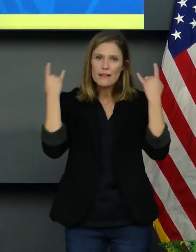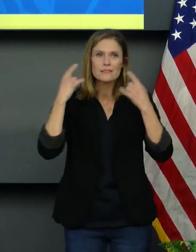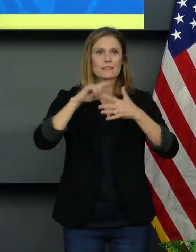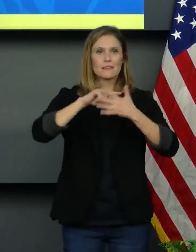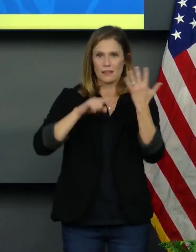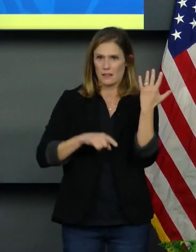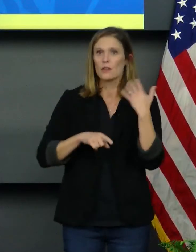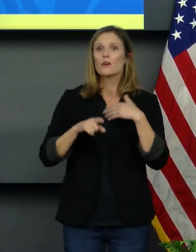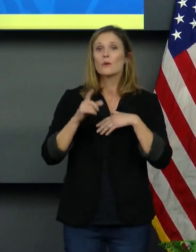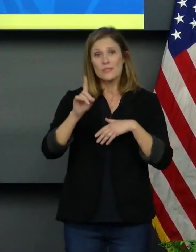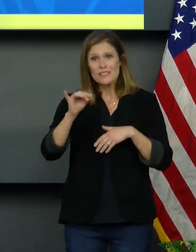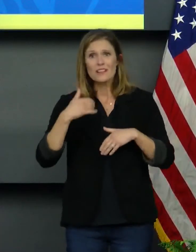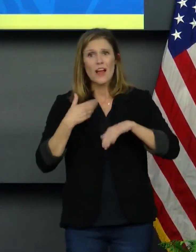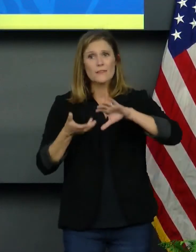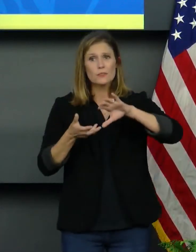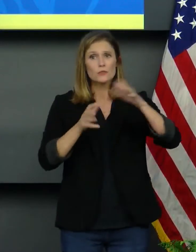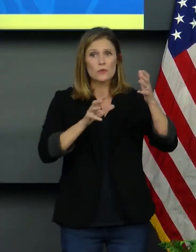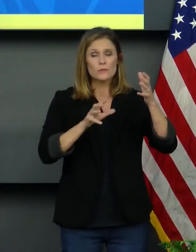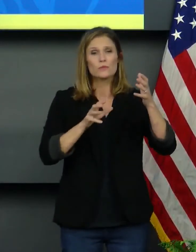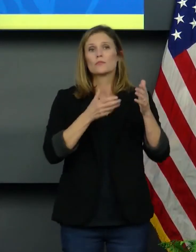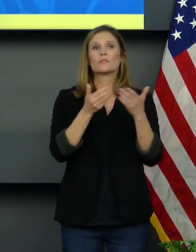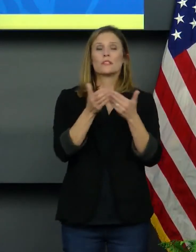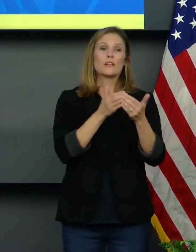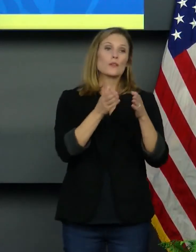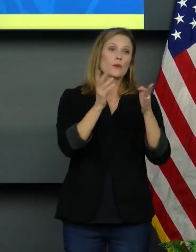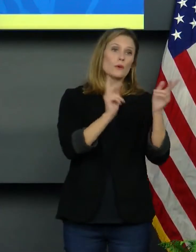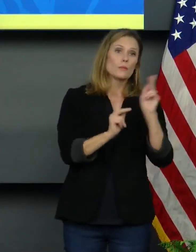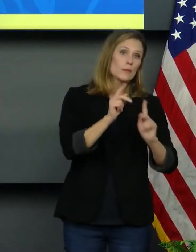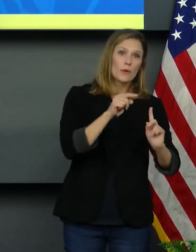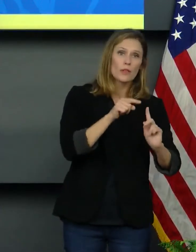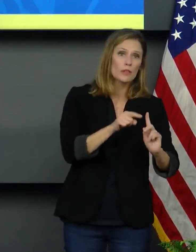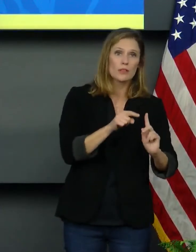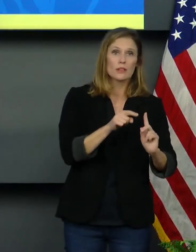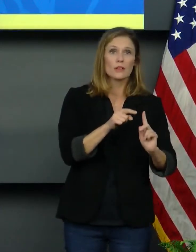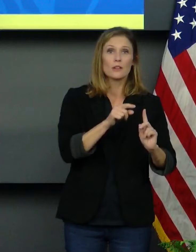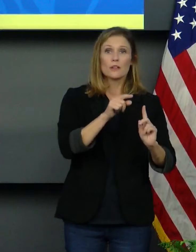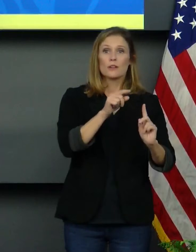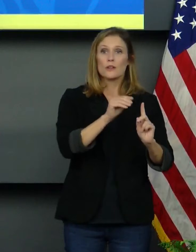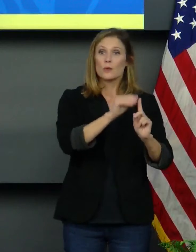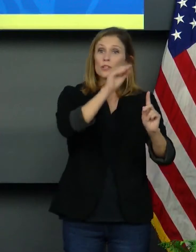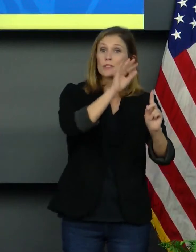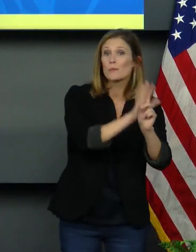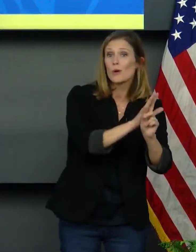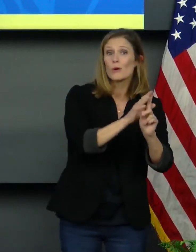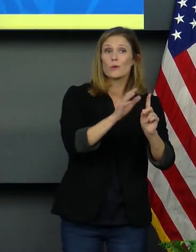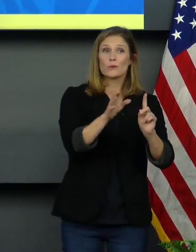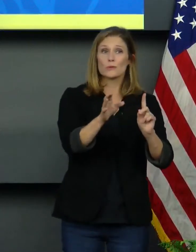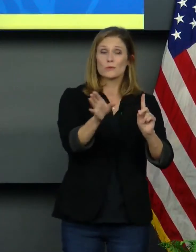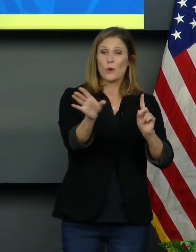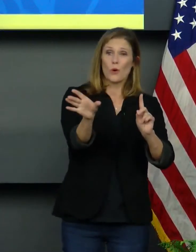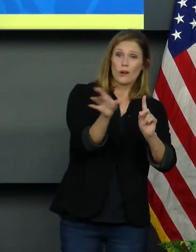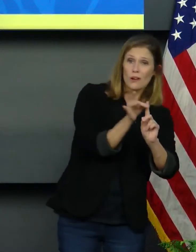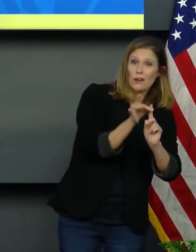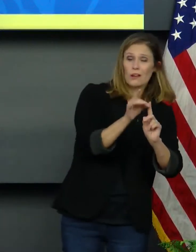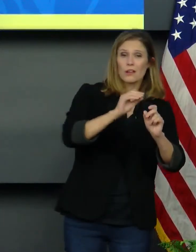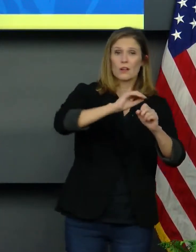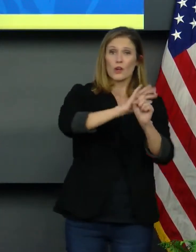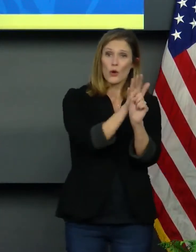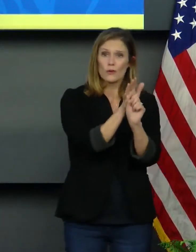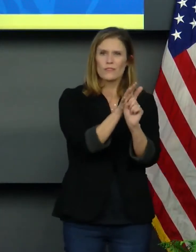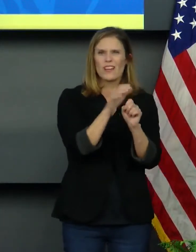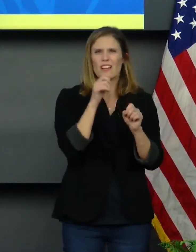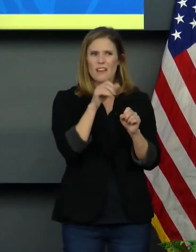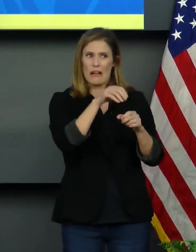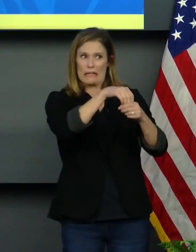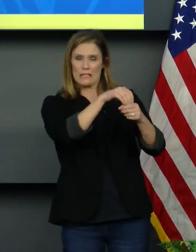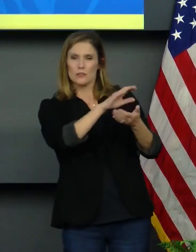we did have disruption, there were individuals who were exposed to COVID or contracted COVID outside of school, and obviously